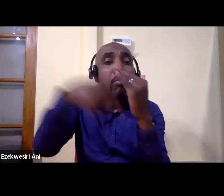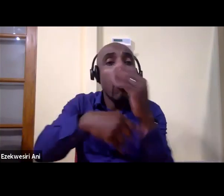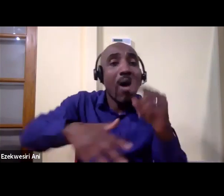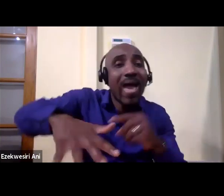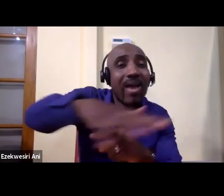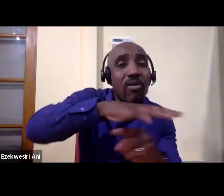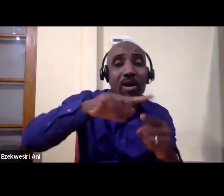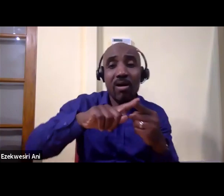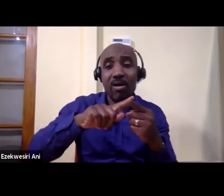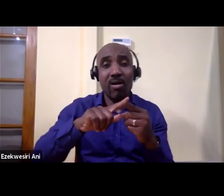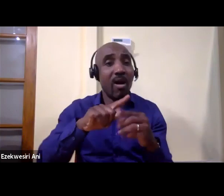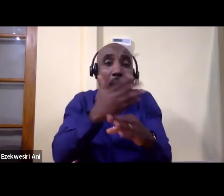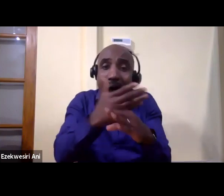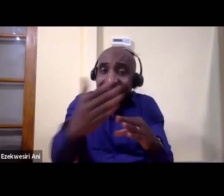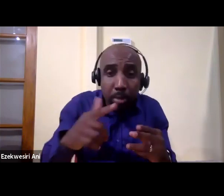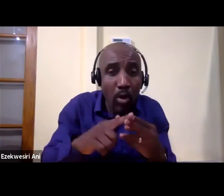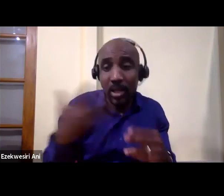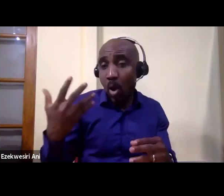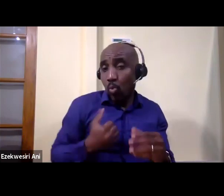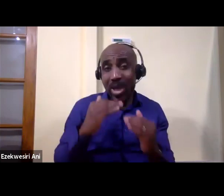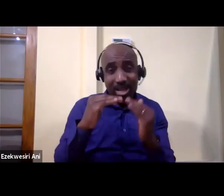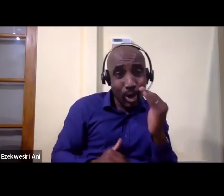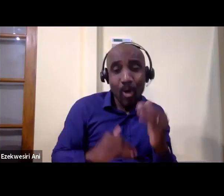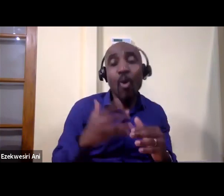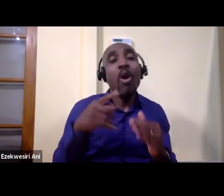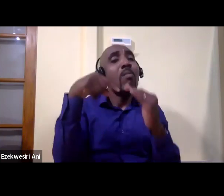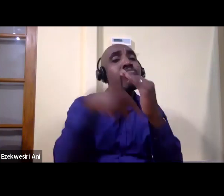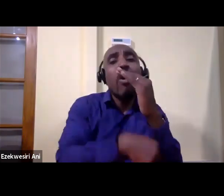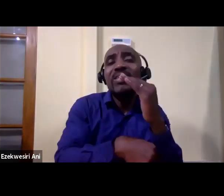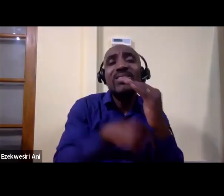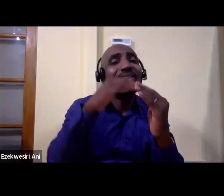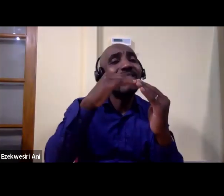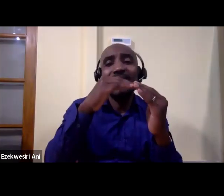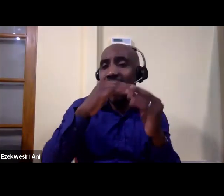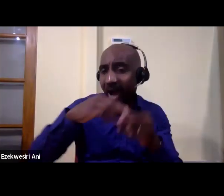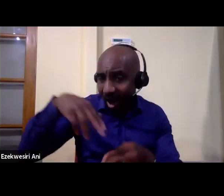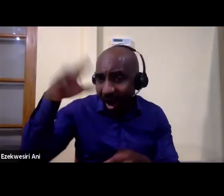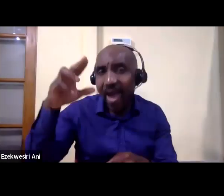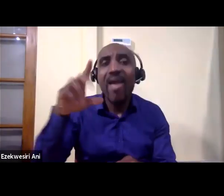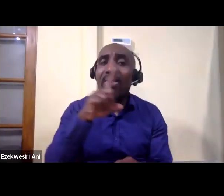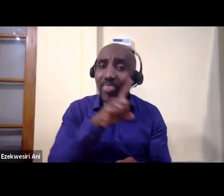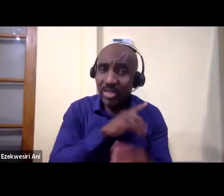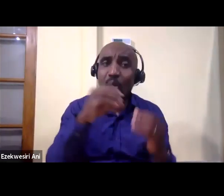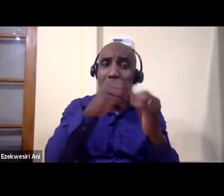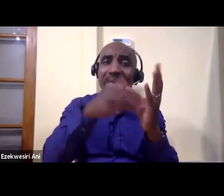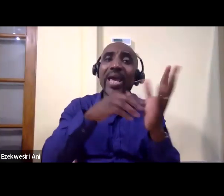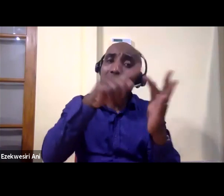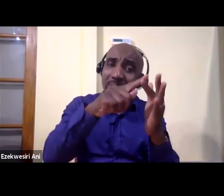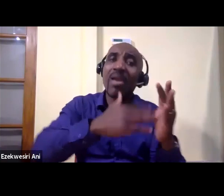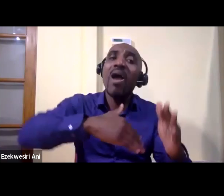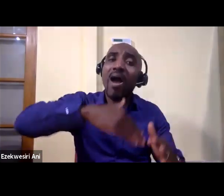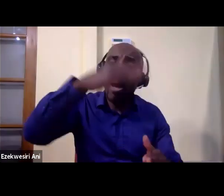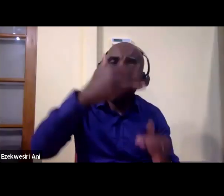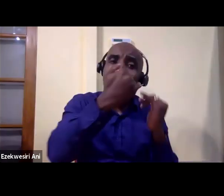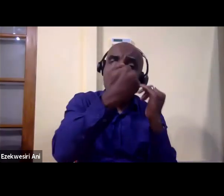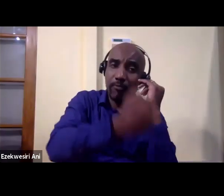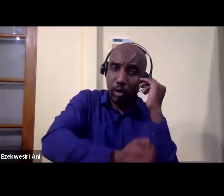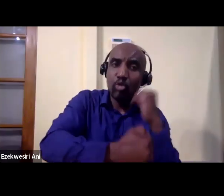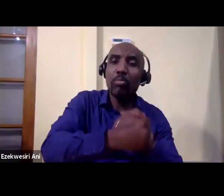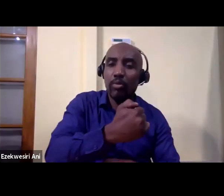incomes, experience more poverty. And that's what makes us more susceptible to